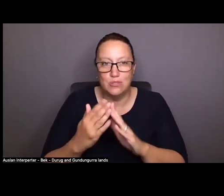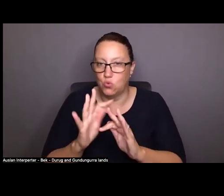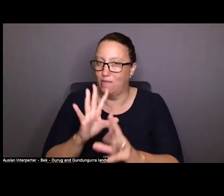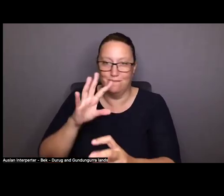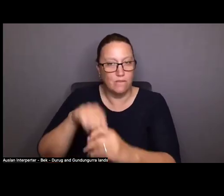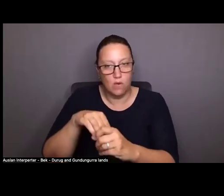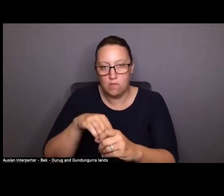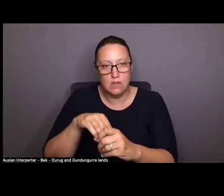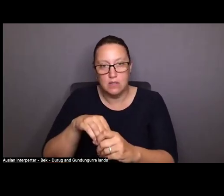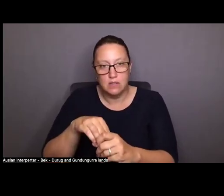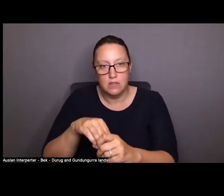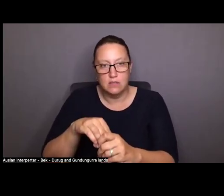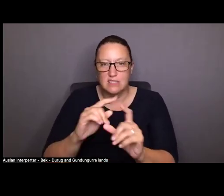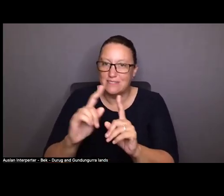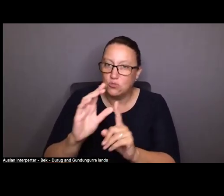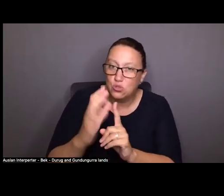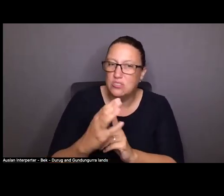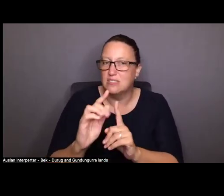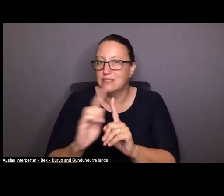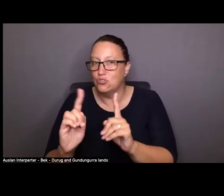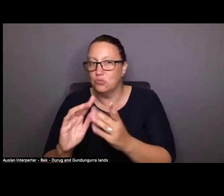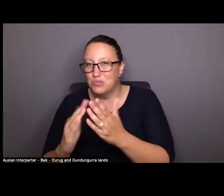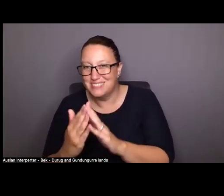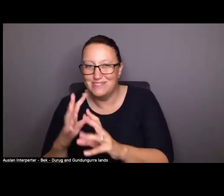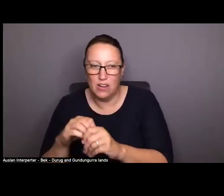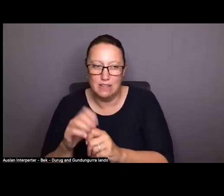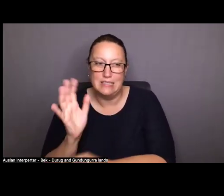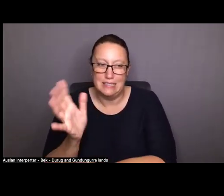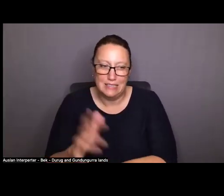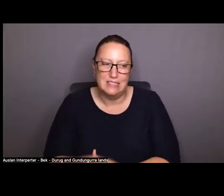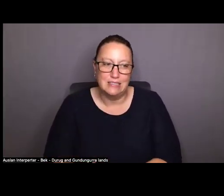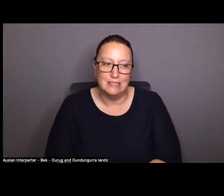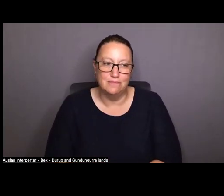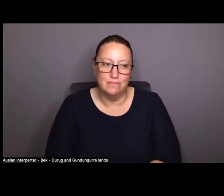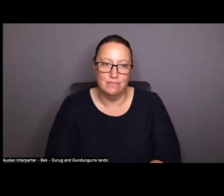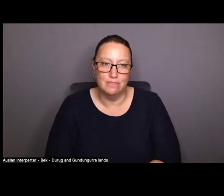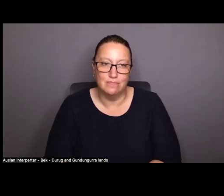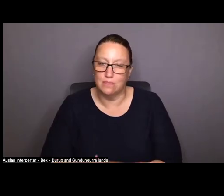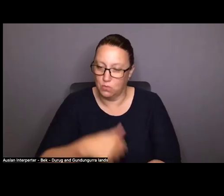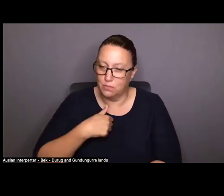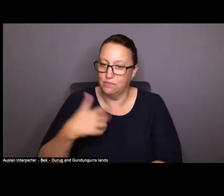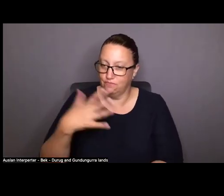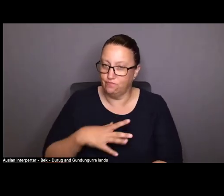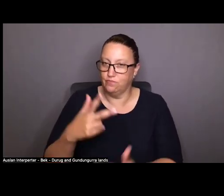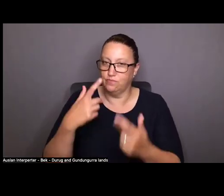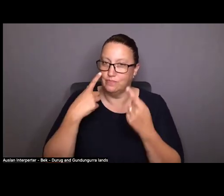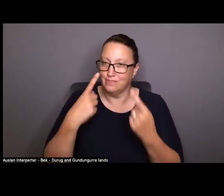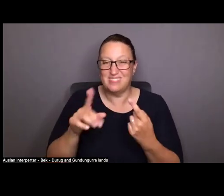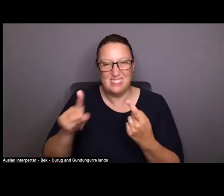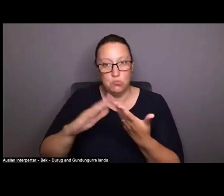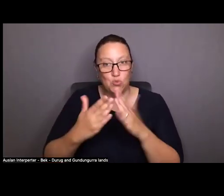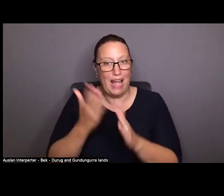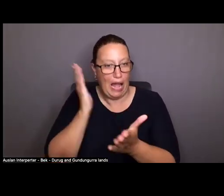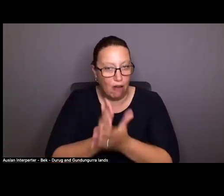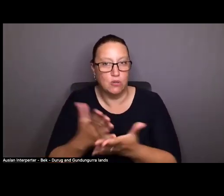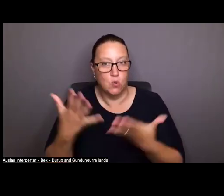personal connection to, it's really important that we can see that that community actually wants you to